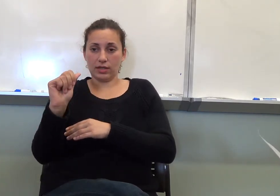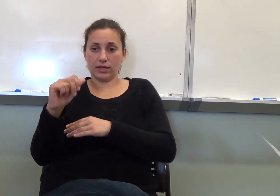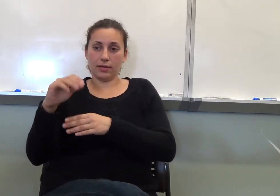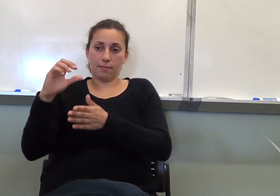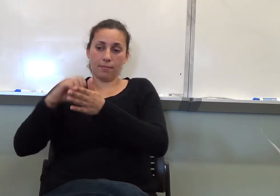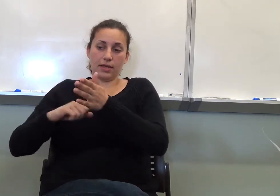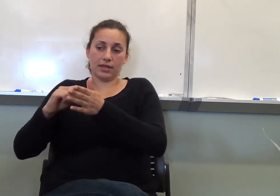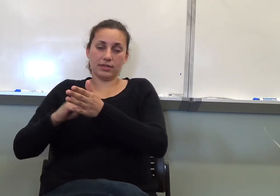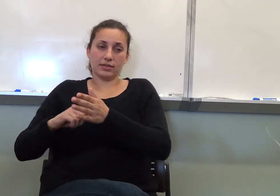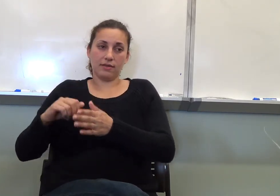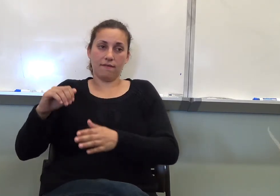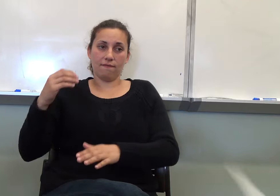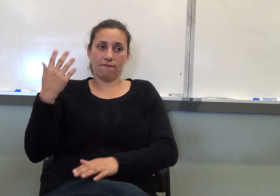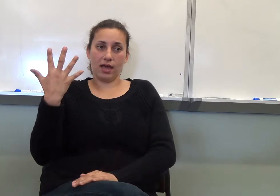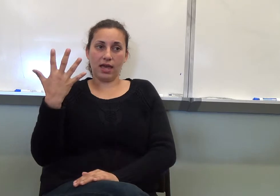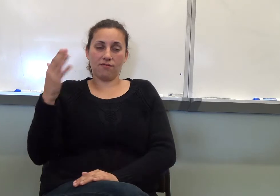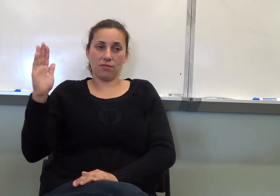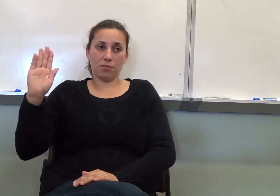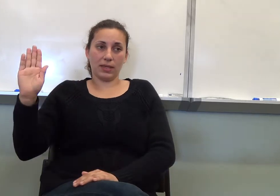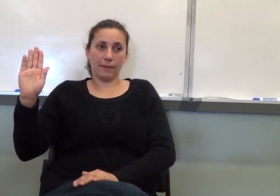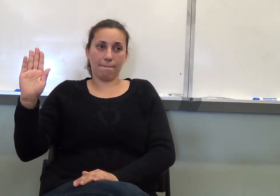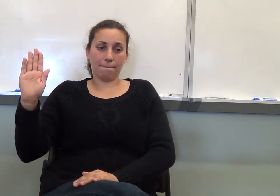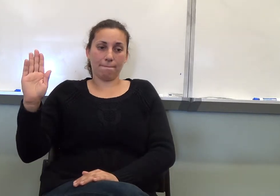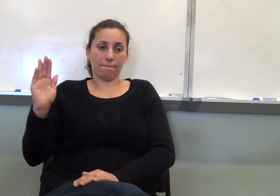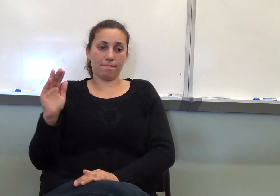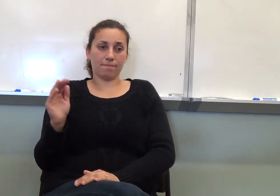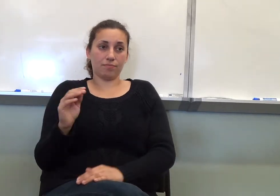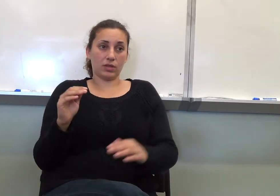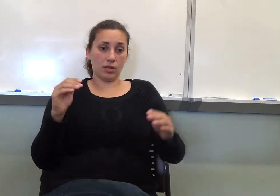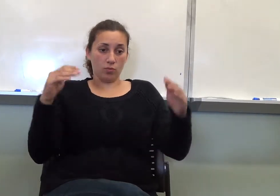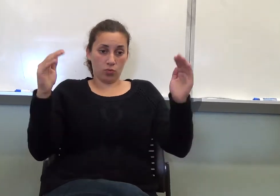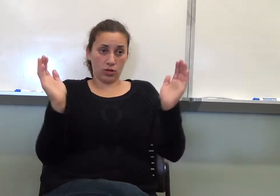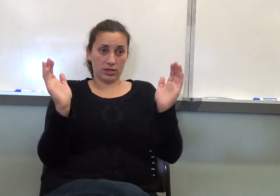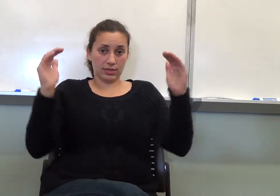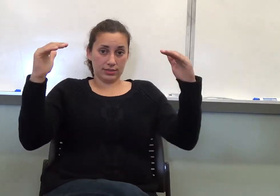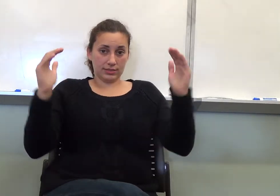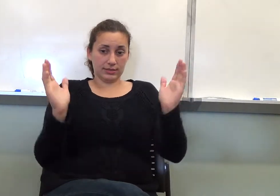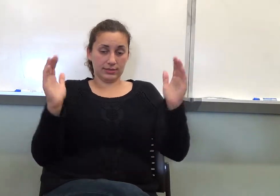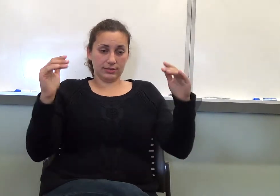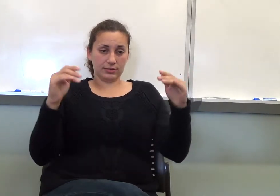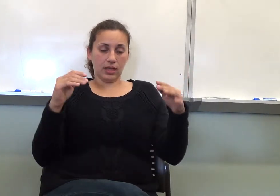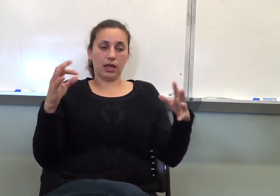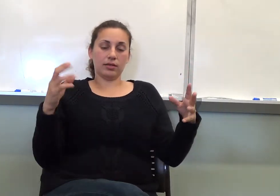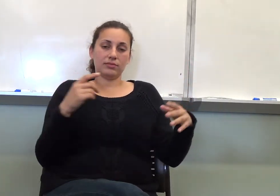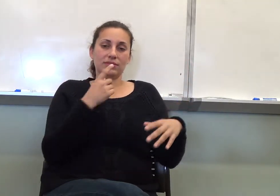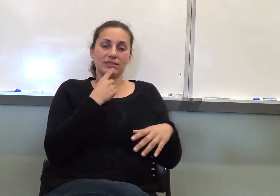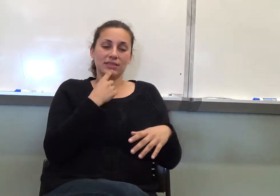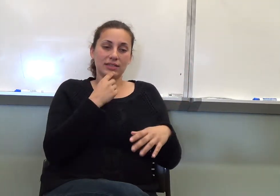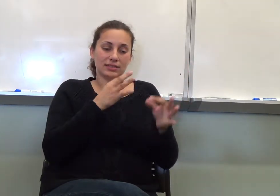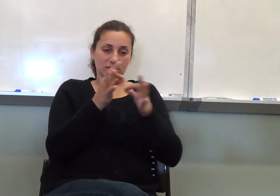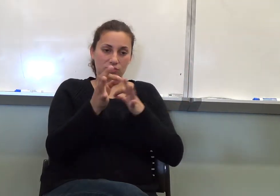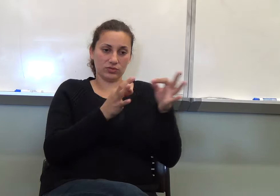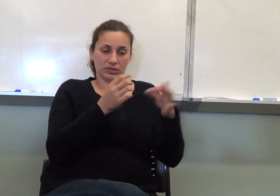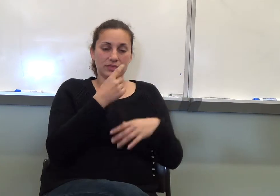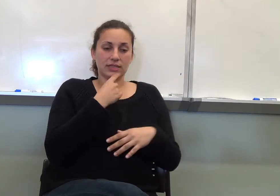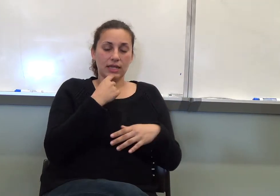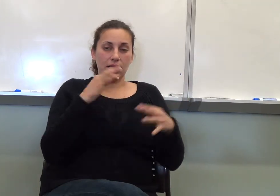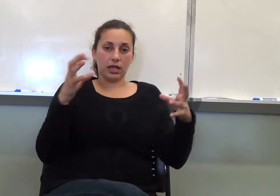5B. And the instructions are clear the parentheses and combine like terms. Now, they're actually being rather nice to you